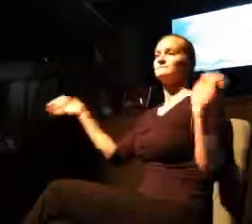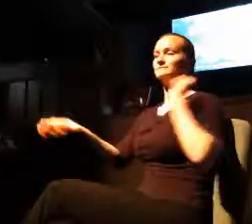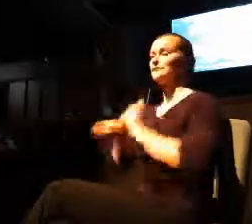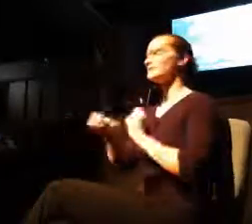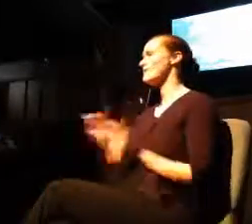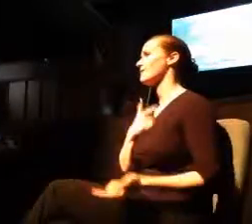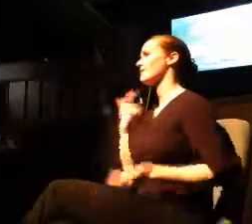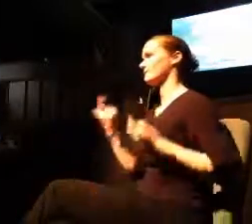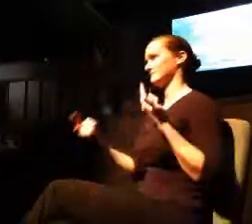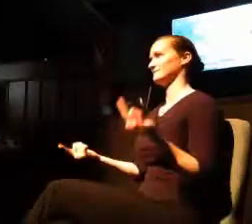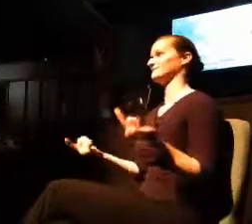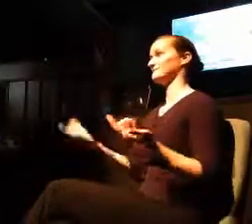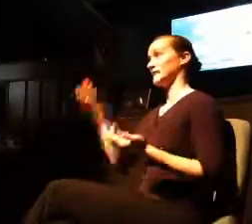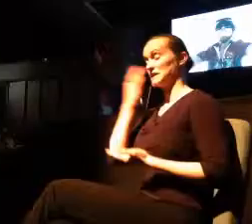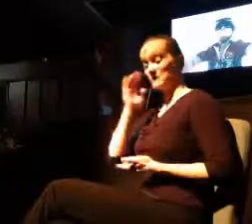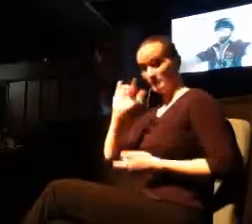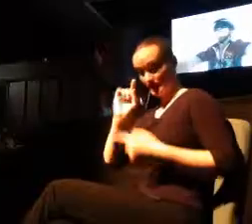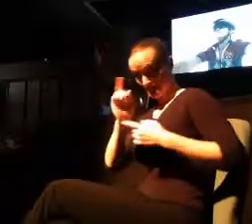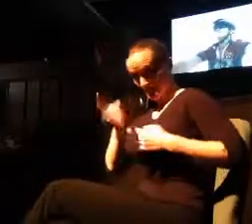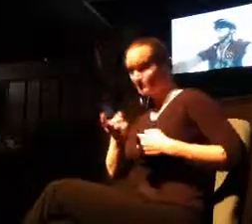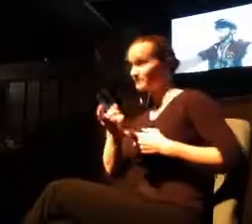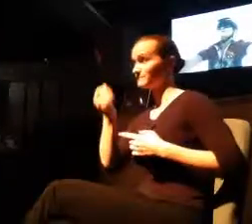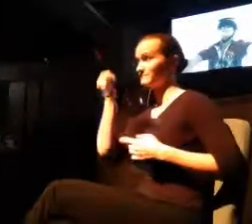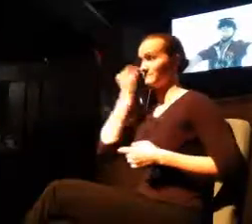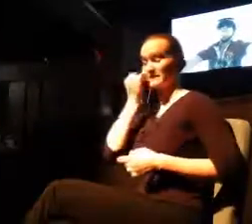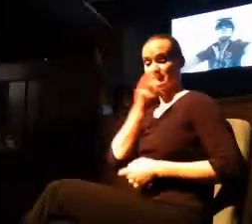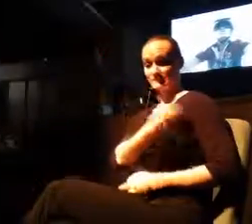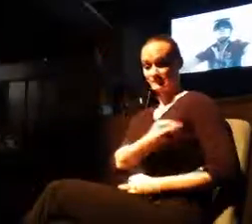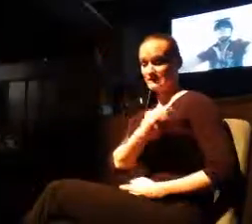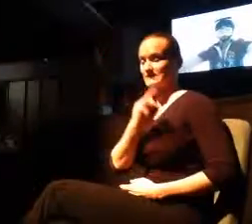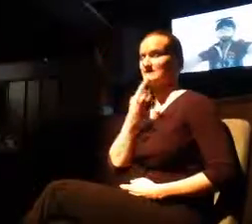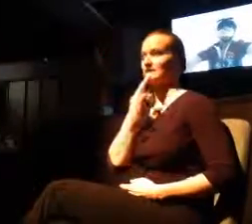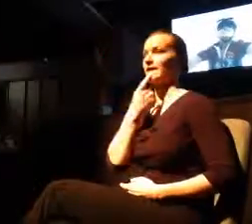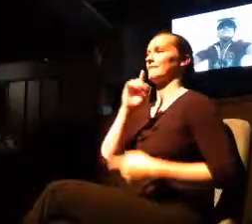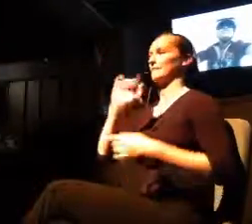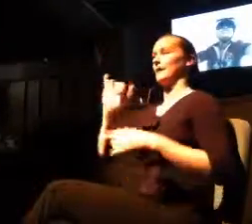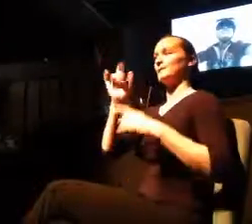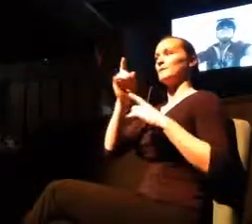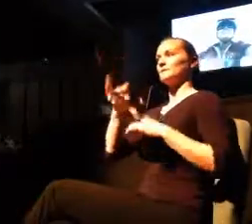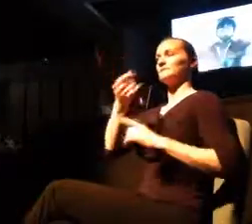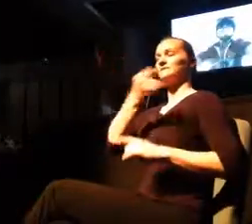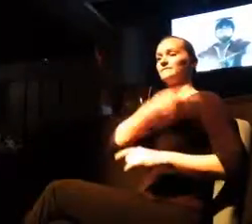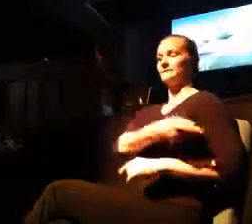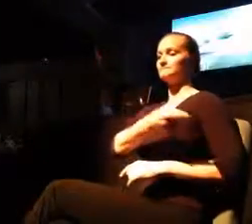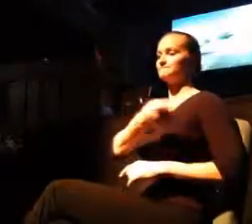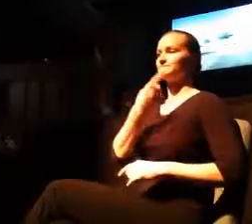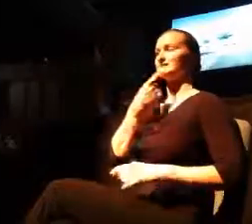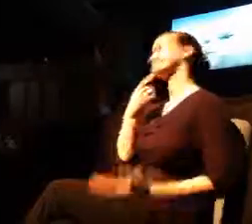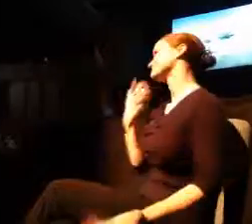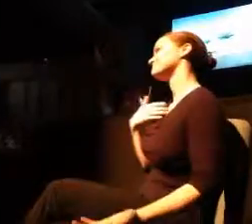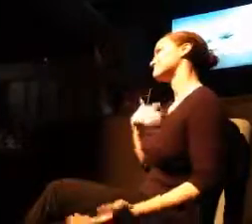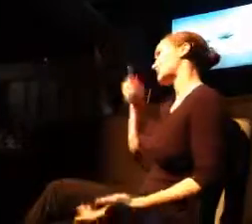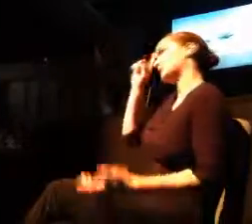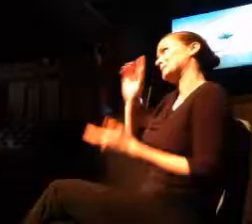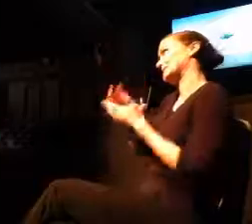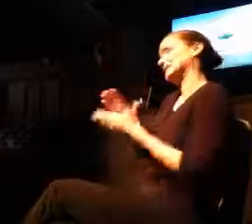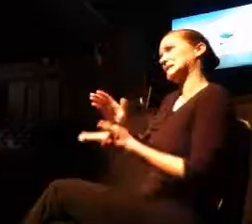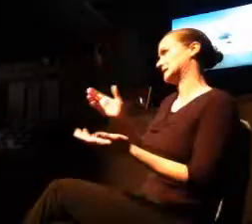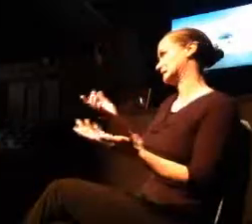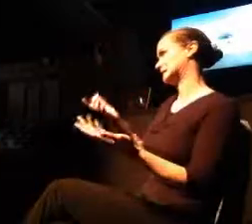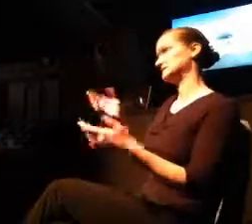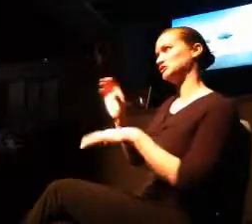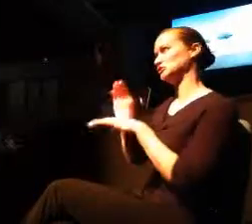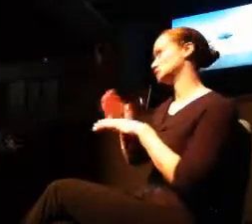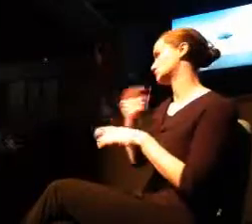right then and there that if he was a person who said to me at that point at the beginning of our relationship that, well, I don't really believe in church, or I don't